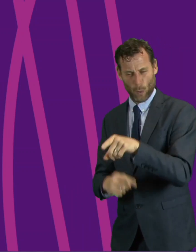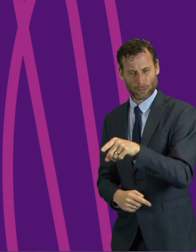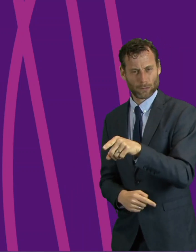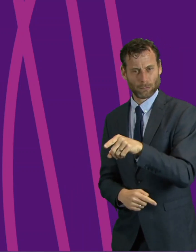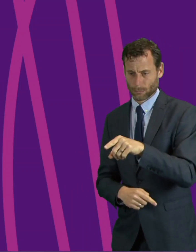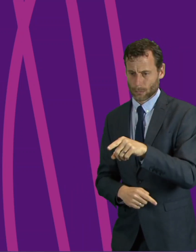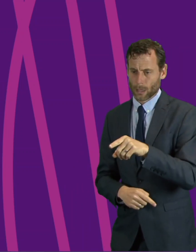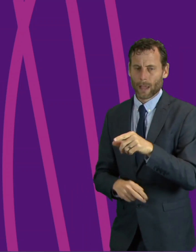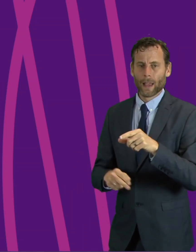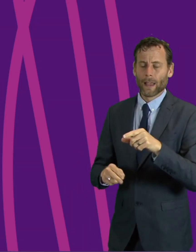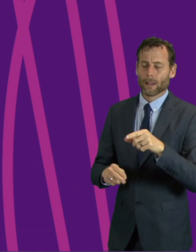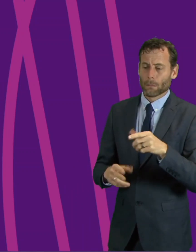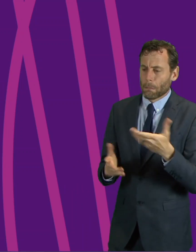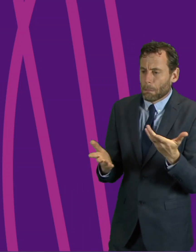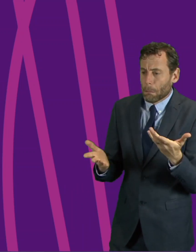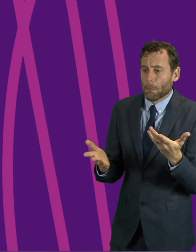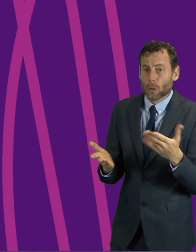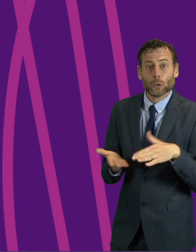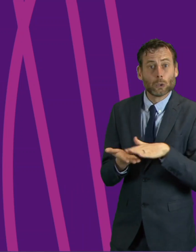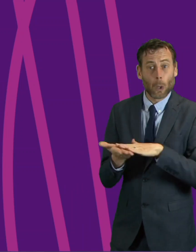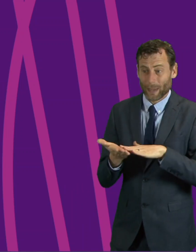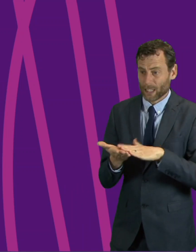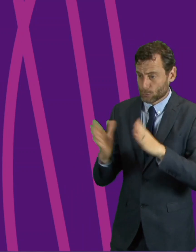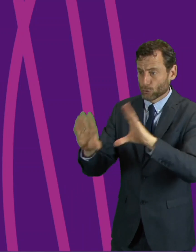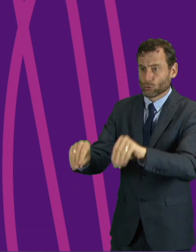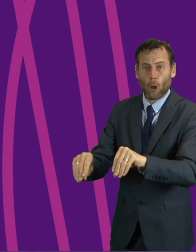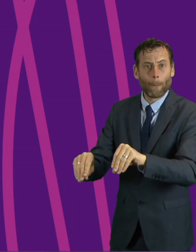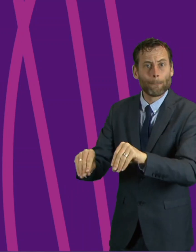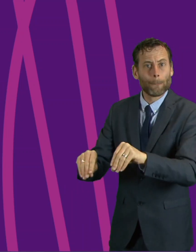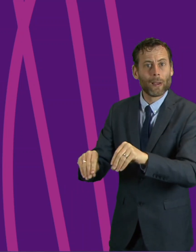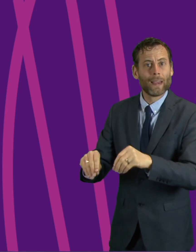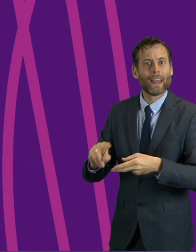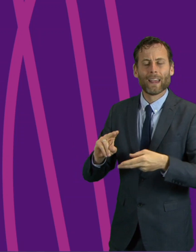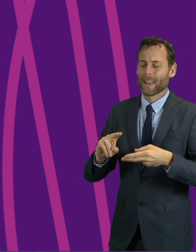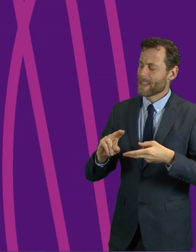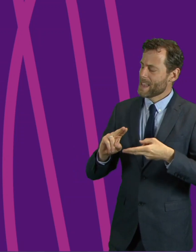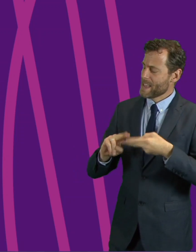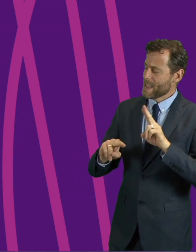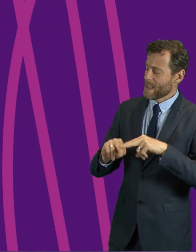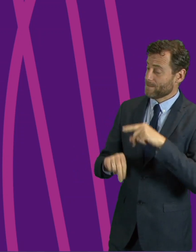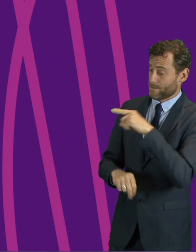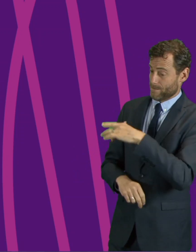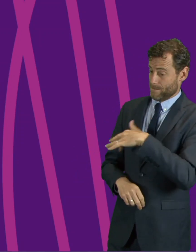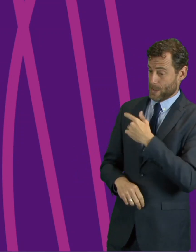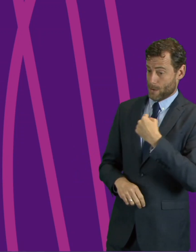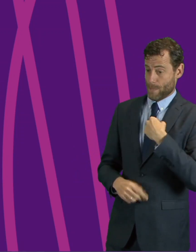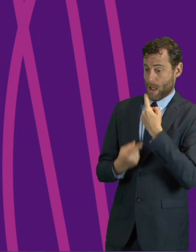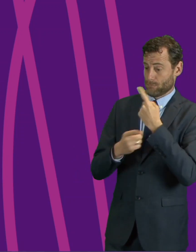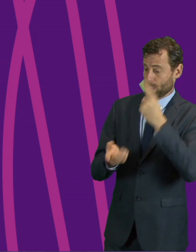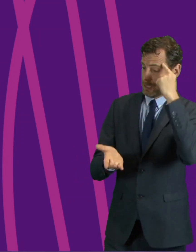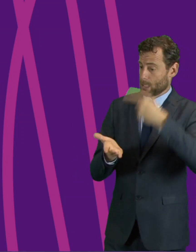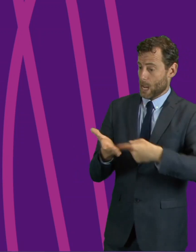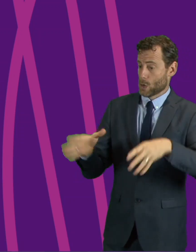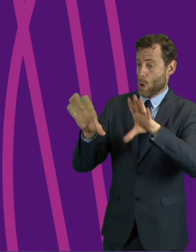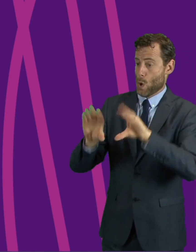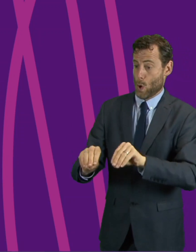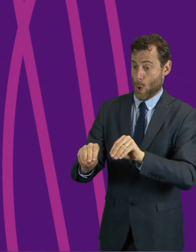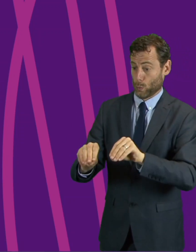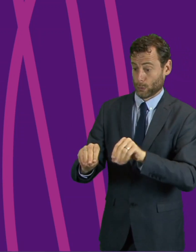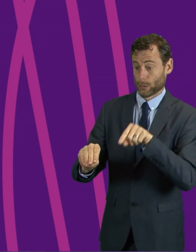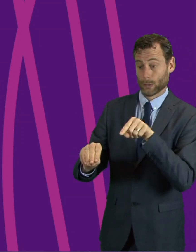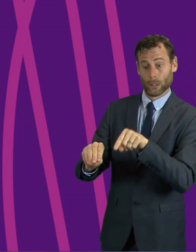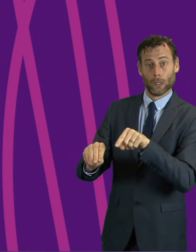changed between now and then? Has enough changed for me to change that judgment? And my answer to that is not